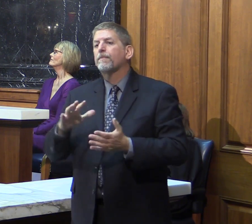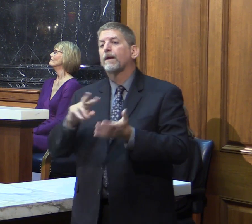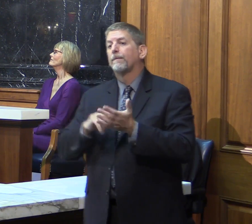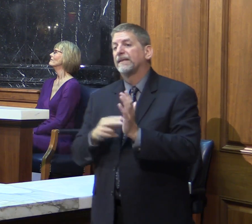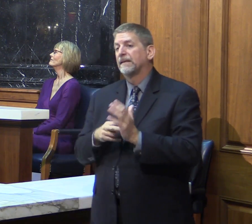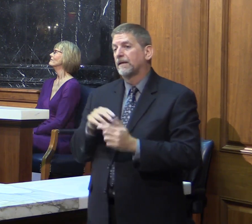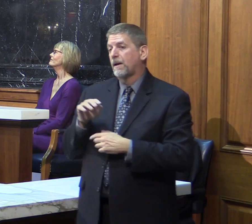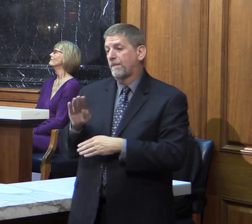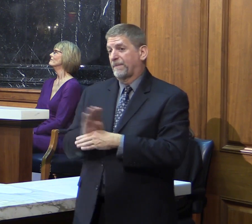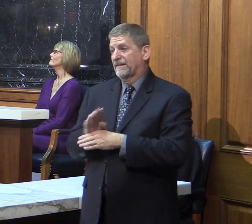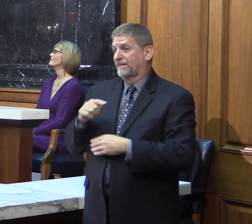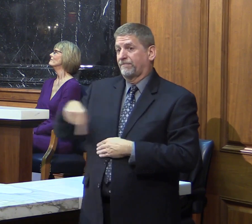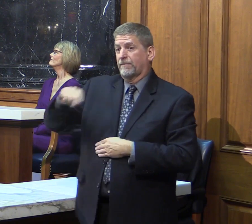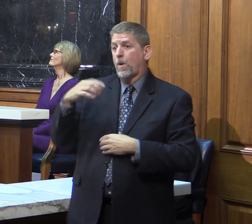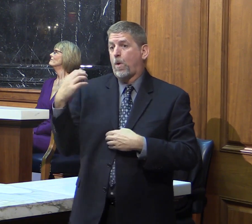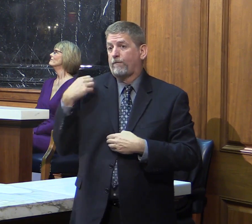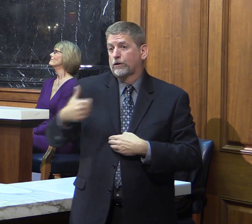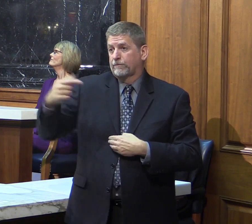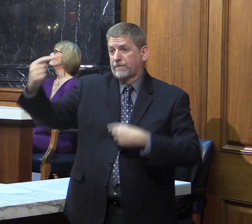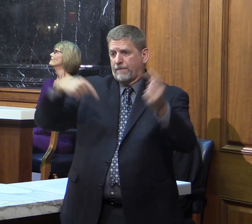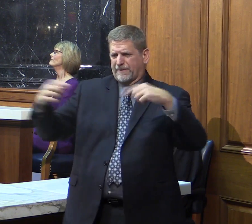political persuasion, to coordinate and